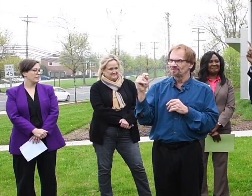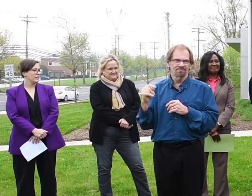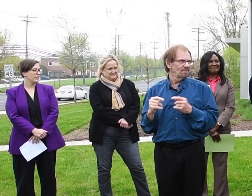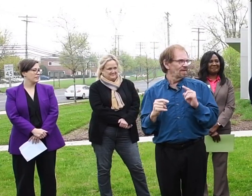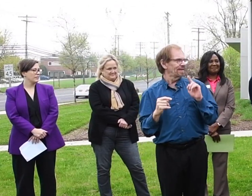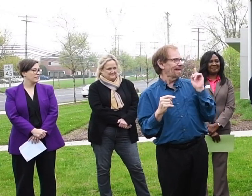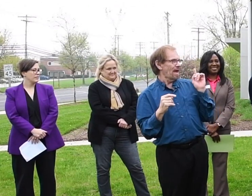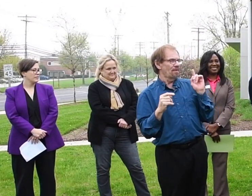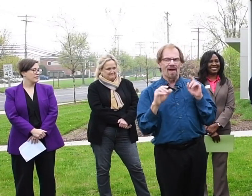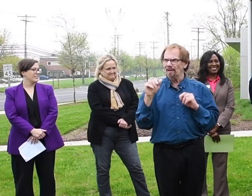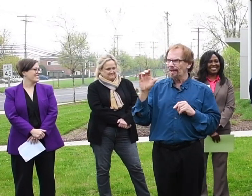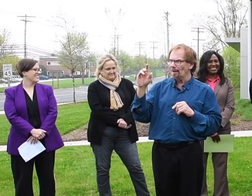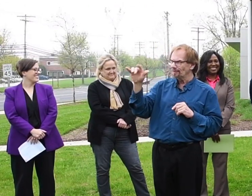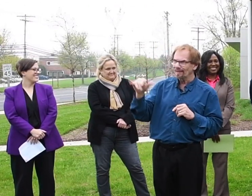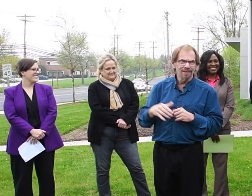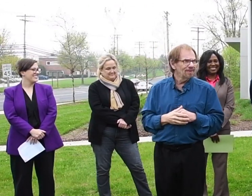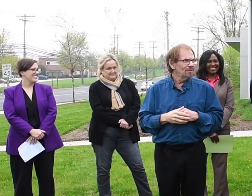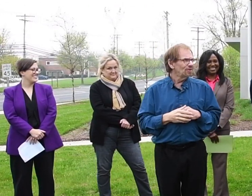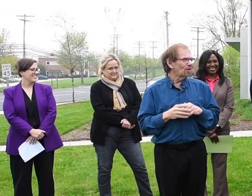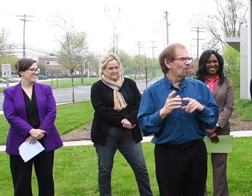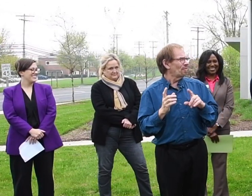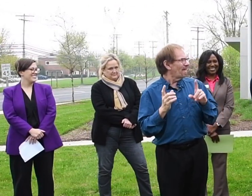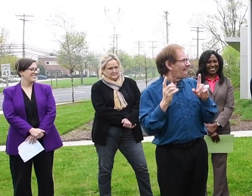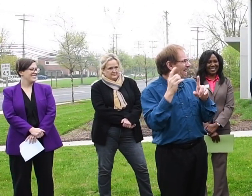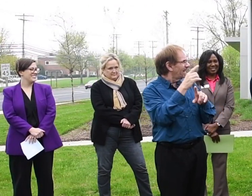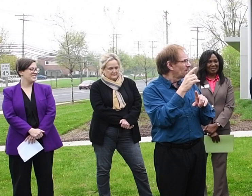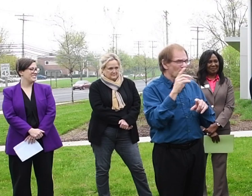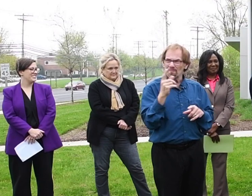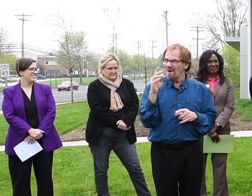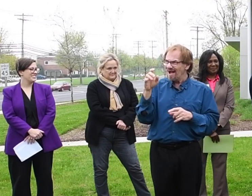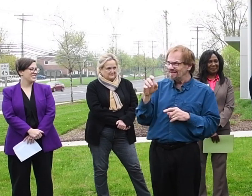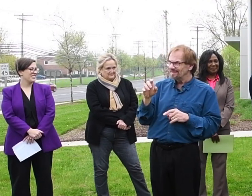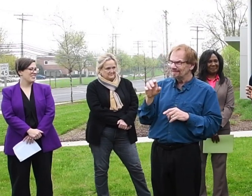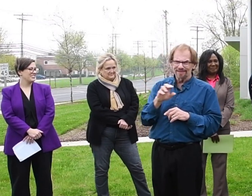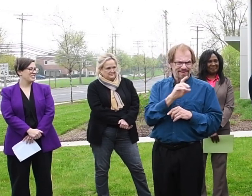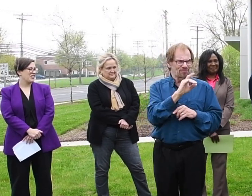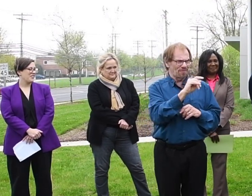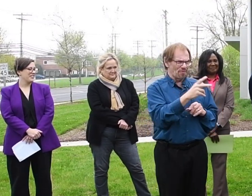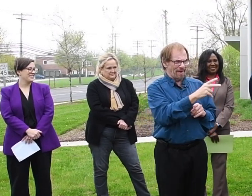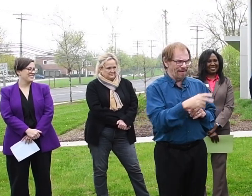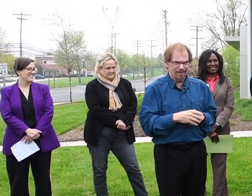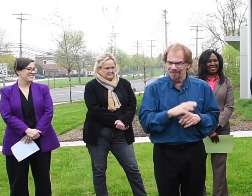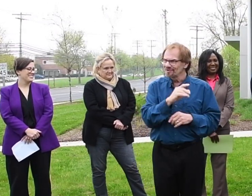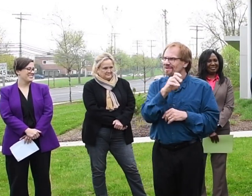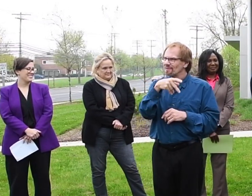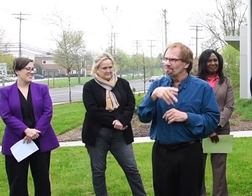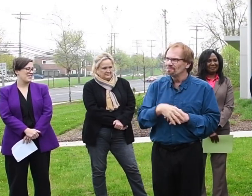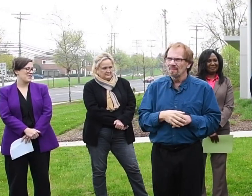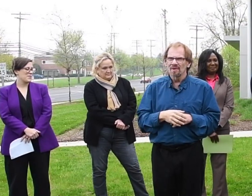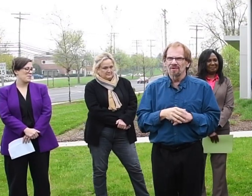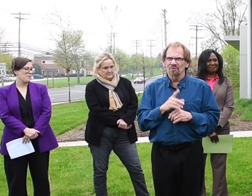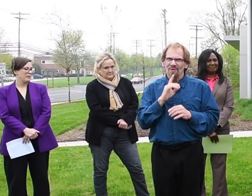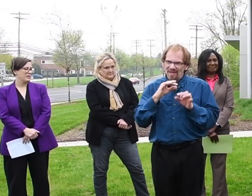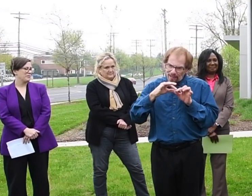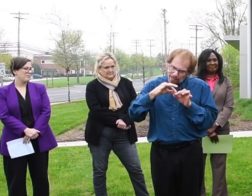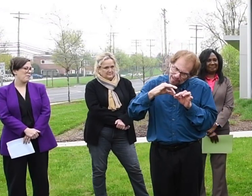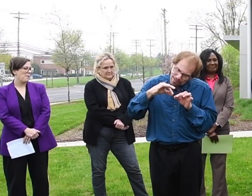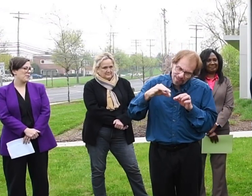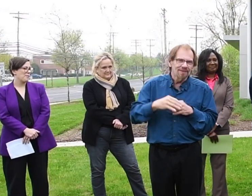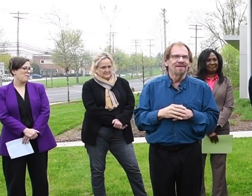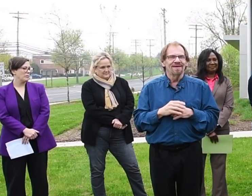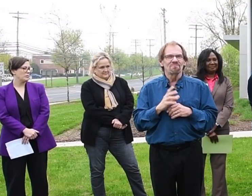way, you're in Anne Arundel County. You walk down the street about a mile, you're in District 3 in Jessup. So it's a nice,